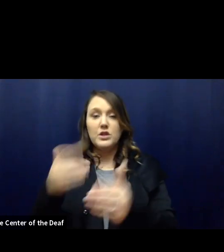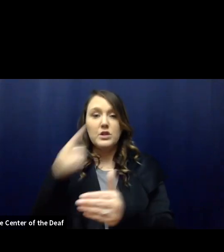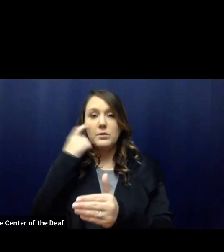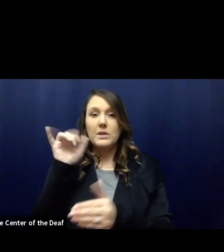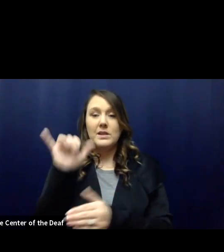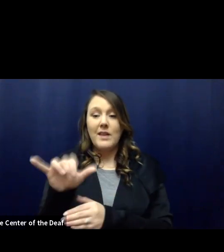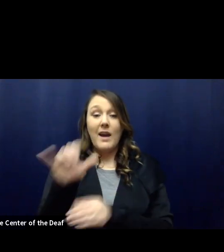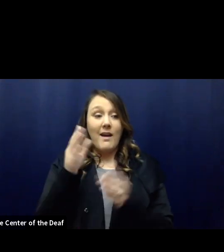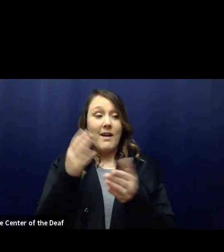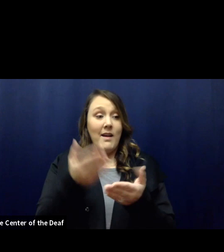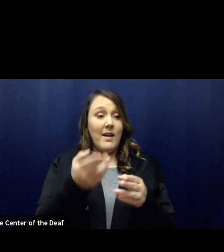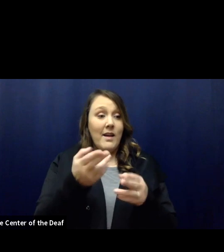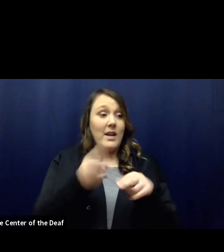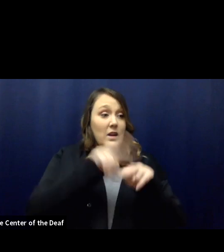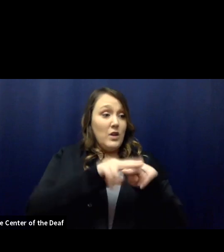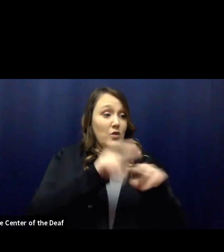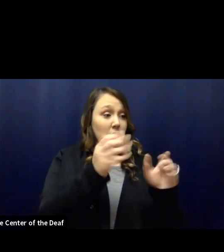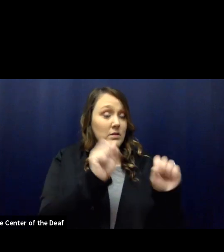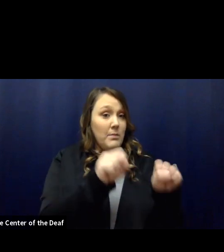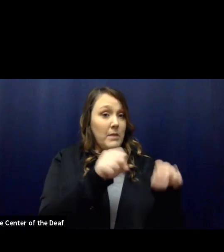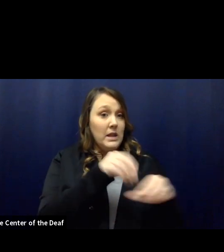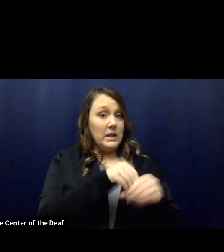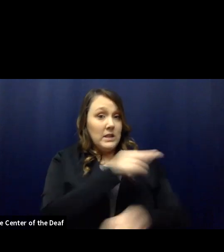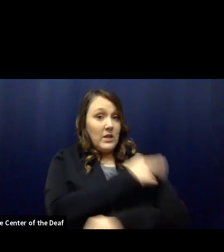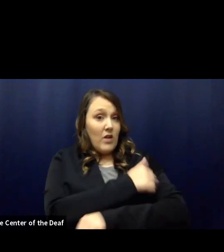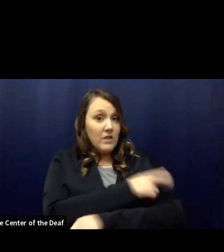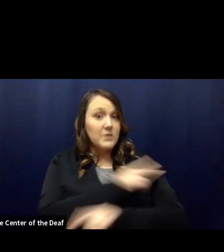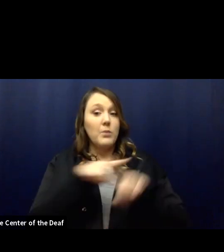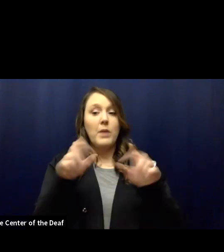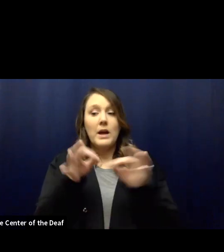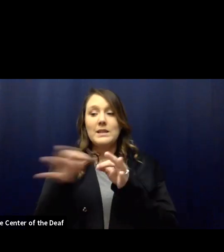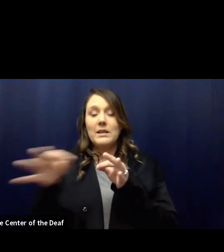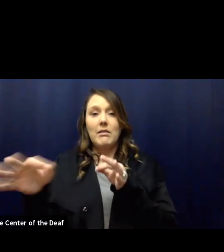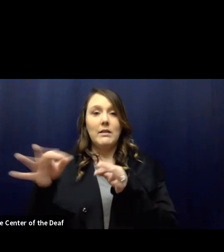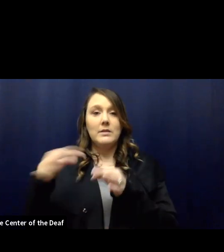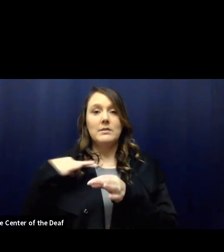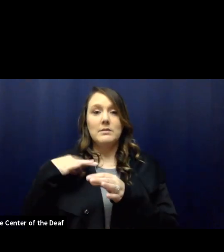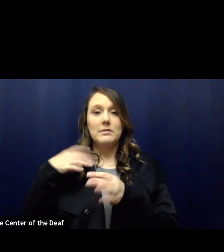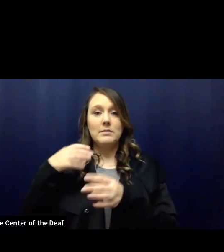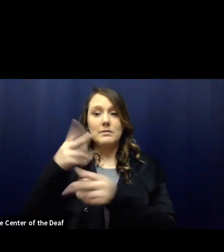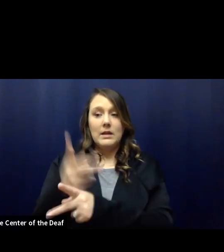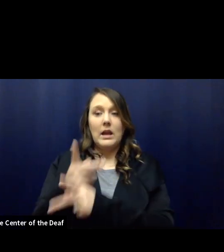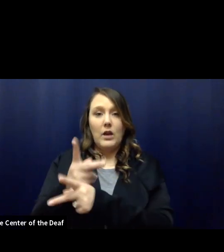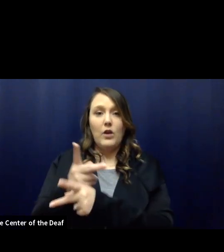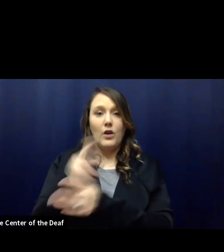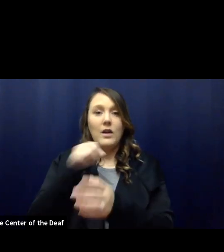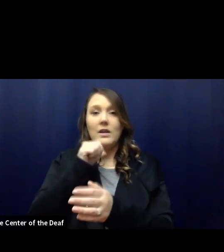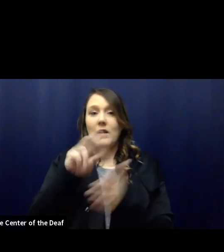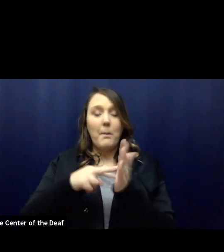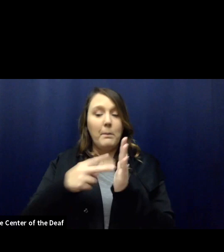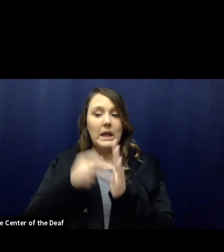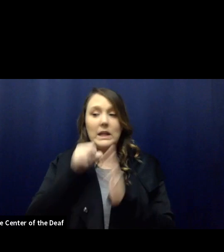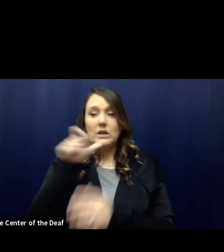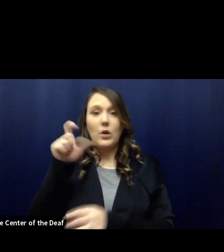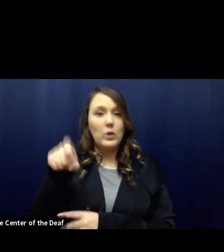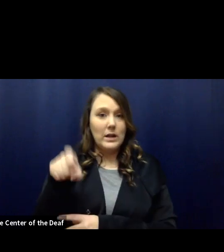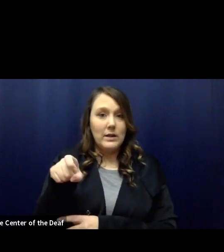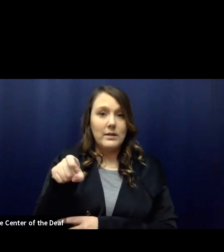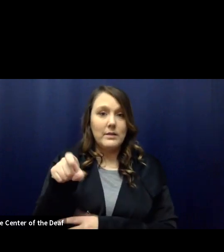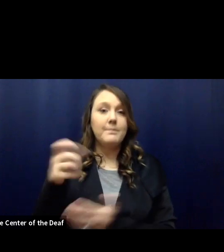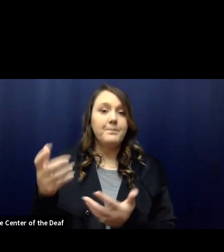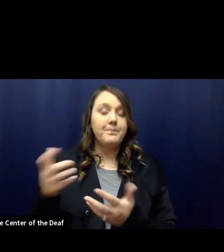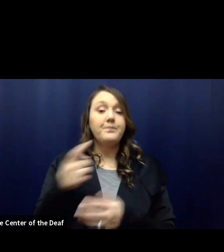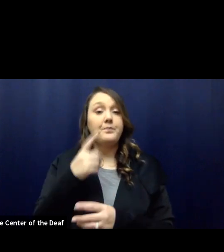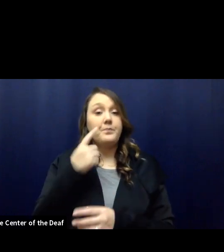capacity, but it delays elective care, and elective care doesn't mean that it's not needed. And we know from last time that when